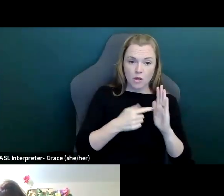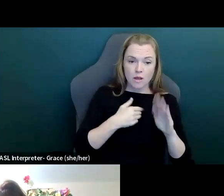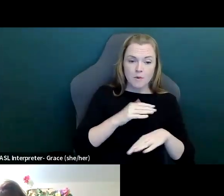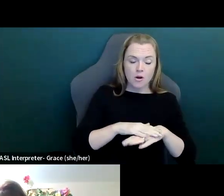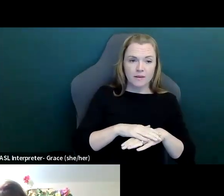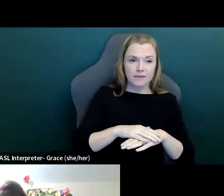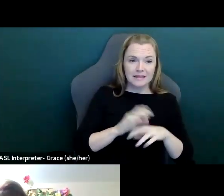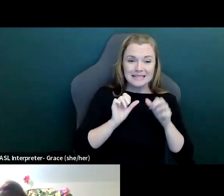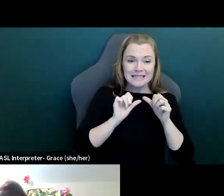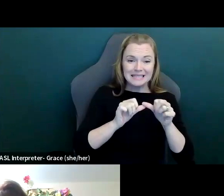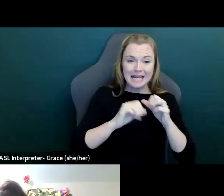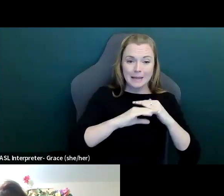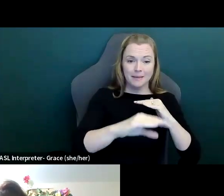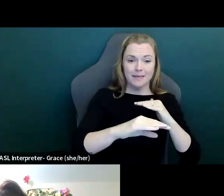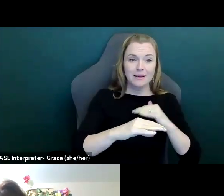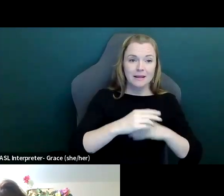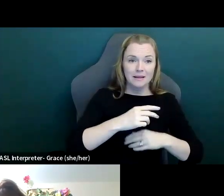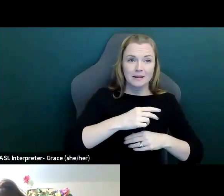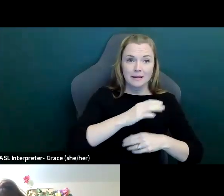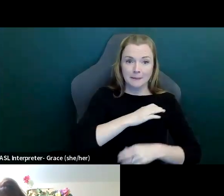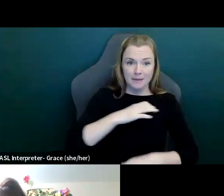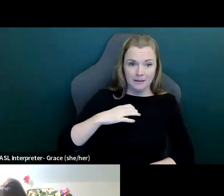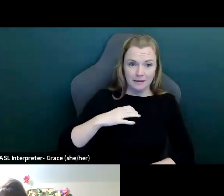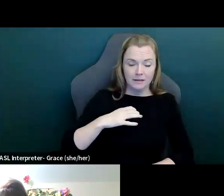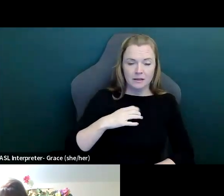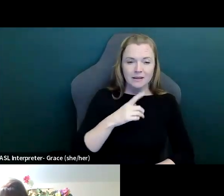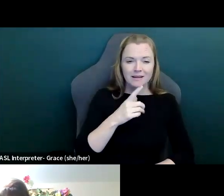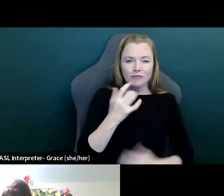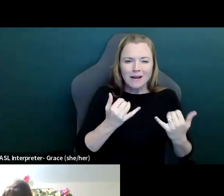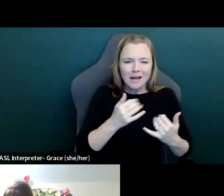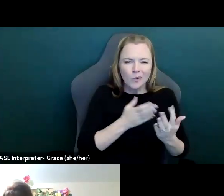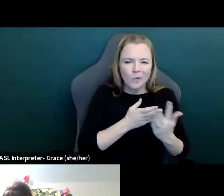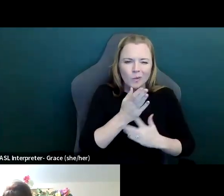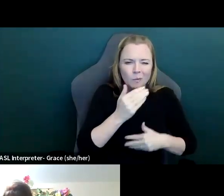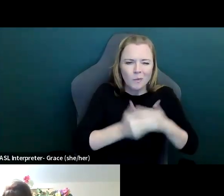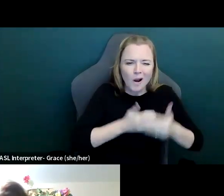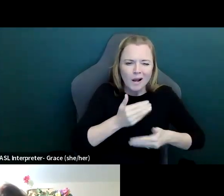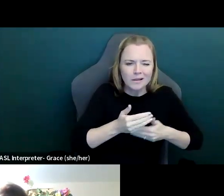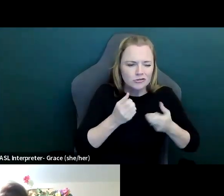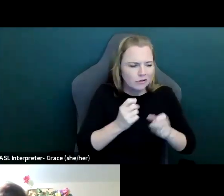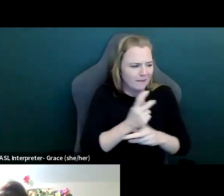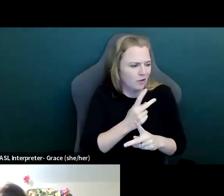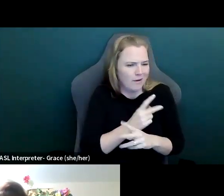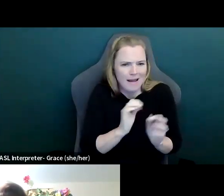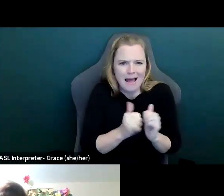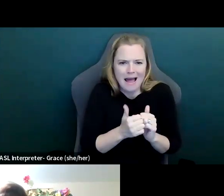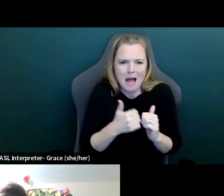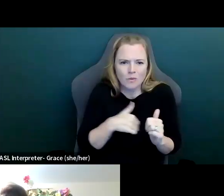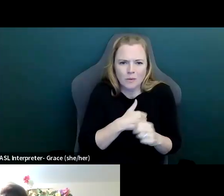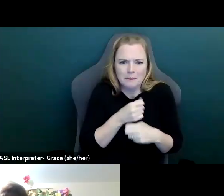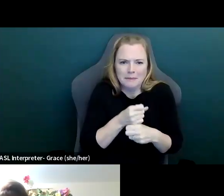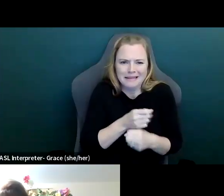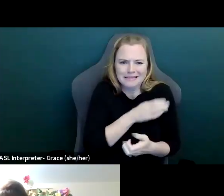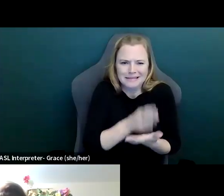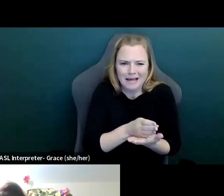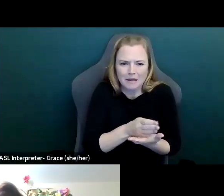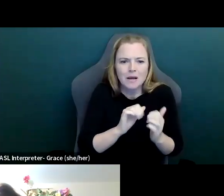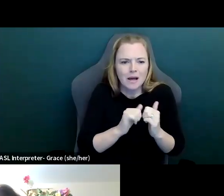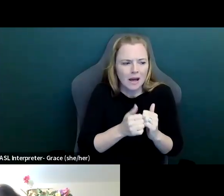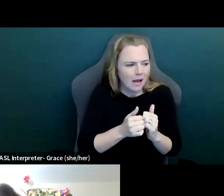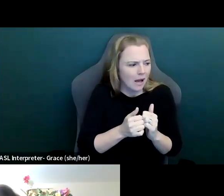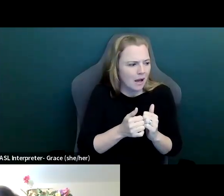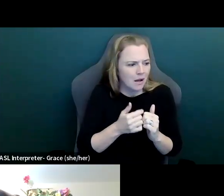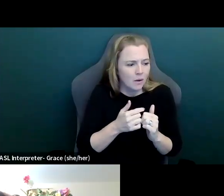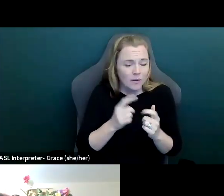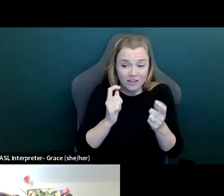going through this process of trying to figure out, like, how do we make this stop? Like, how do we make all these changes